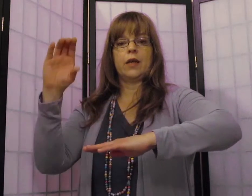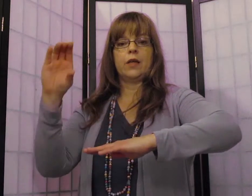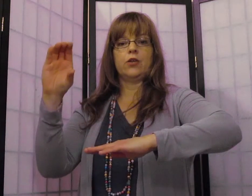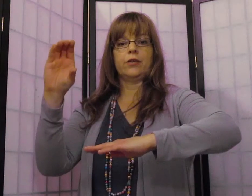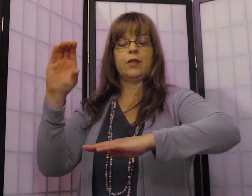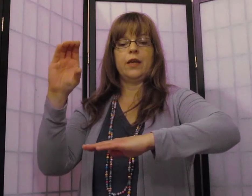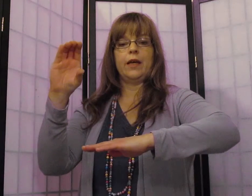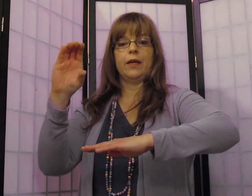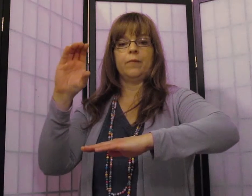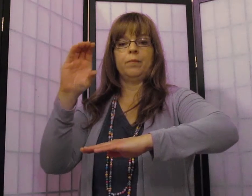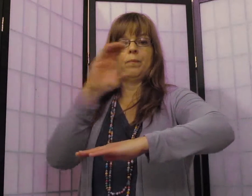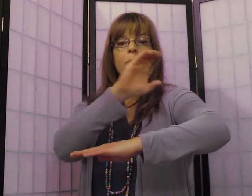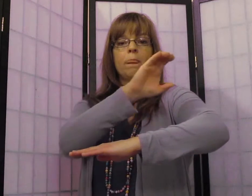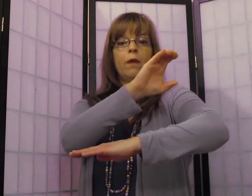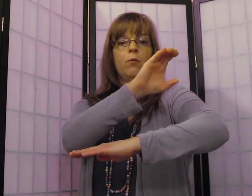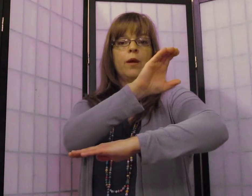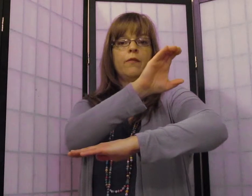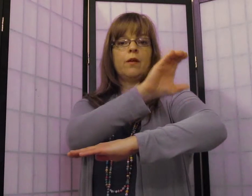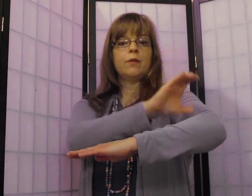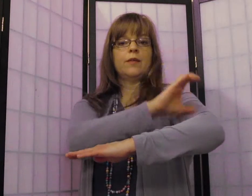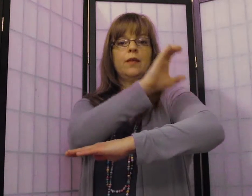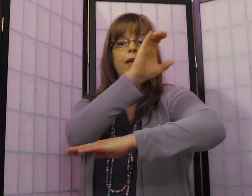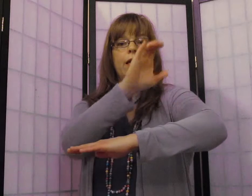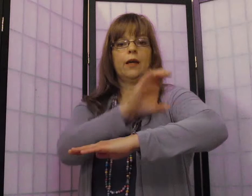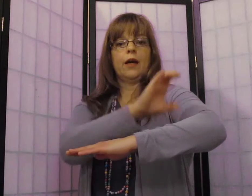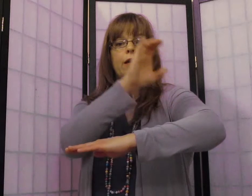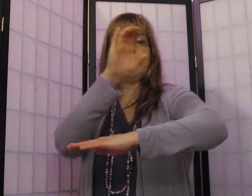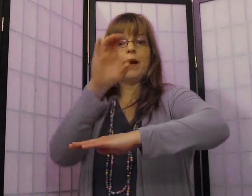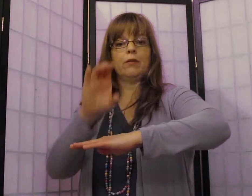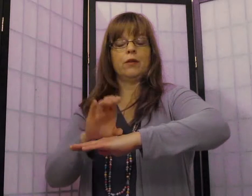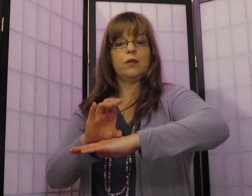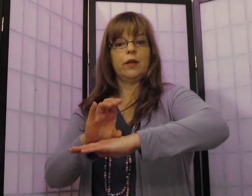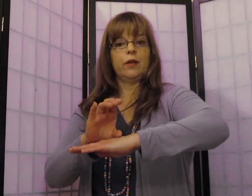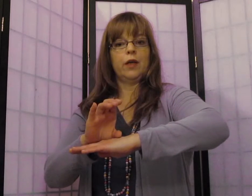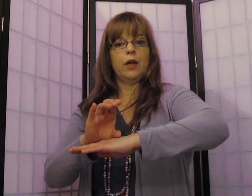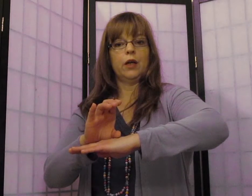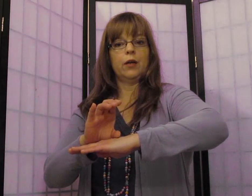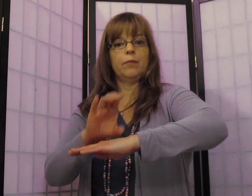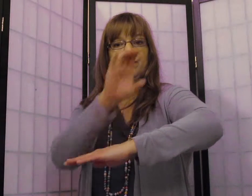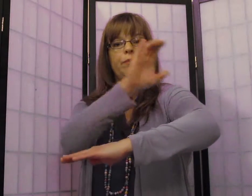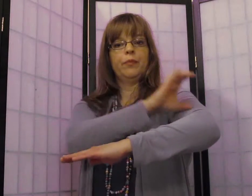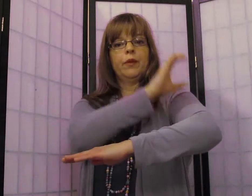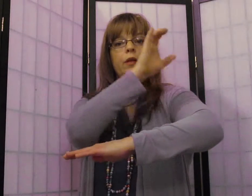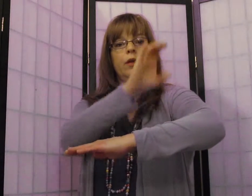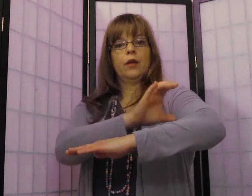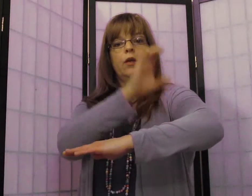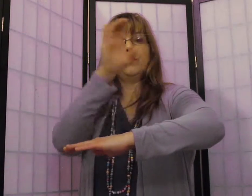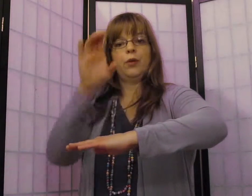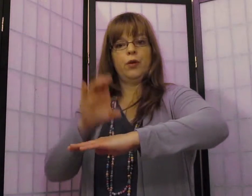your C hand. One of them, the C hand, kind of bounces down the arm.